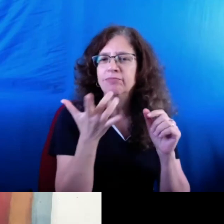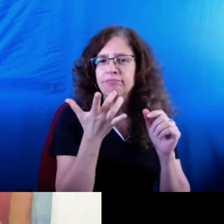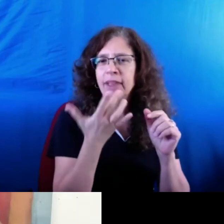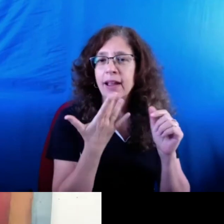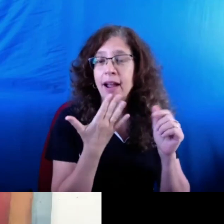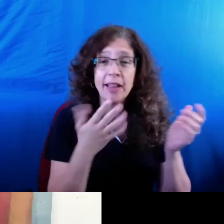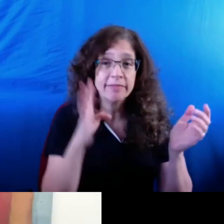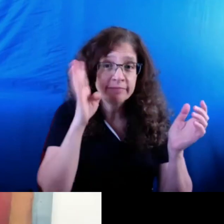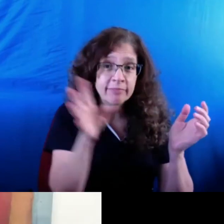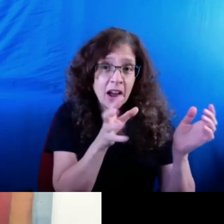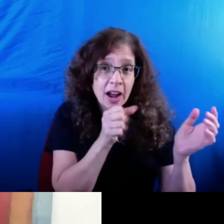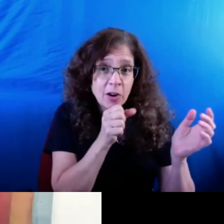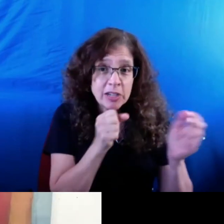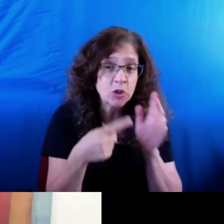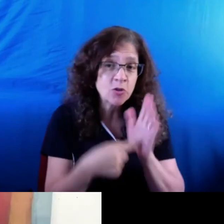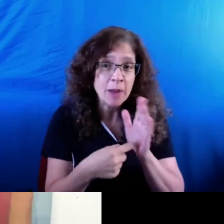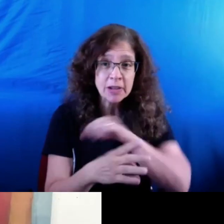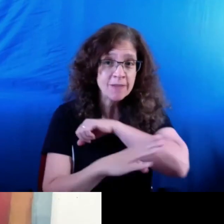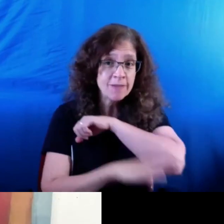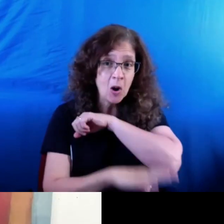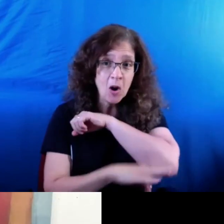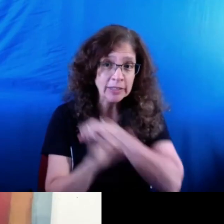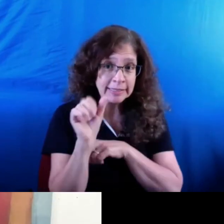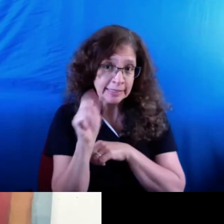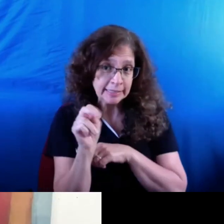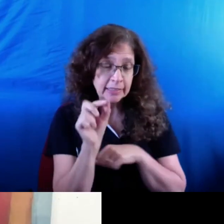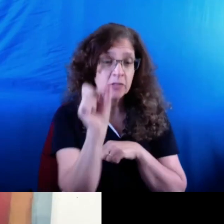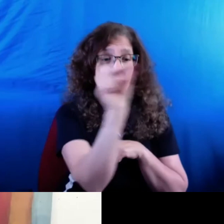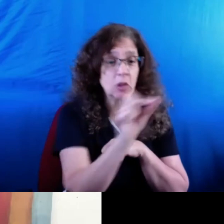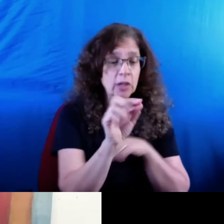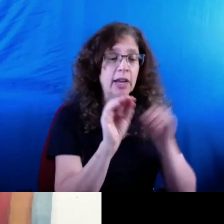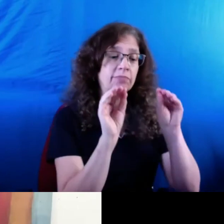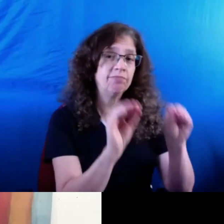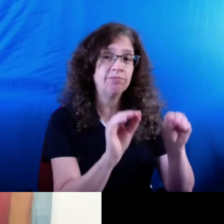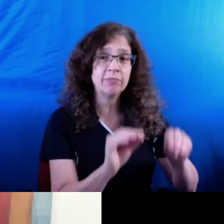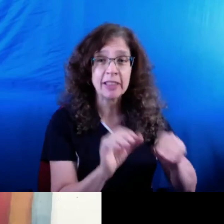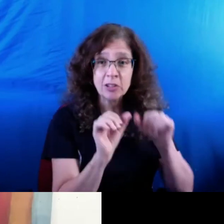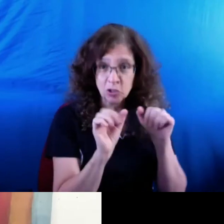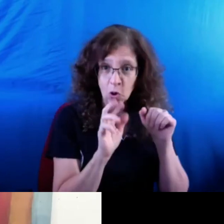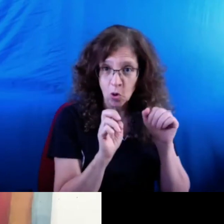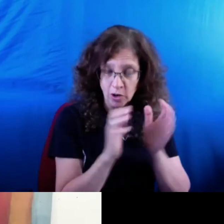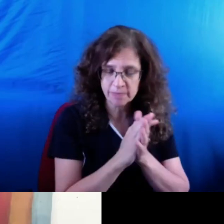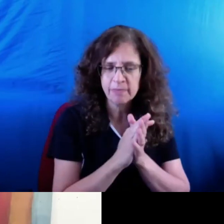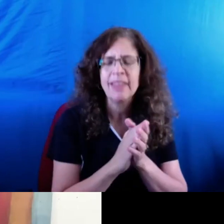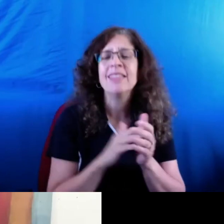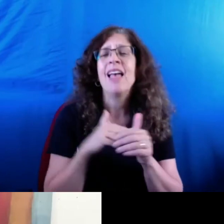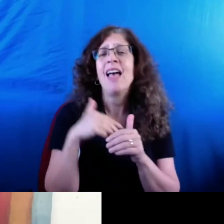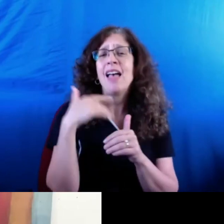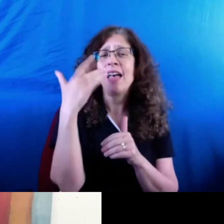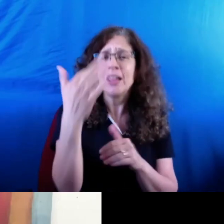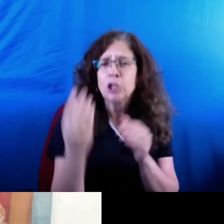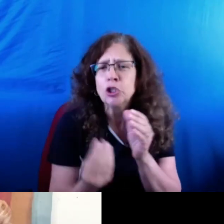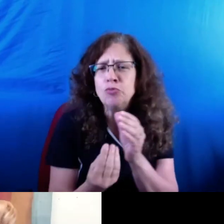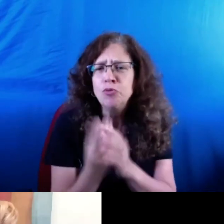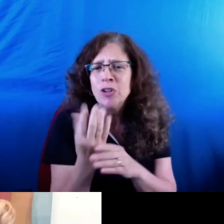And then they would circle and pick their favorite color. Orange represented fall for the season, and then they would put the scores